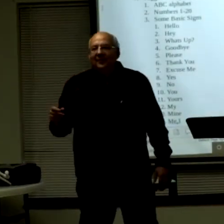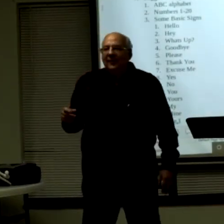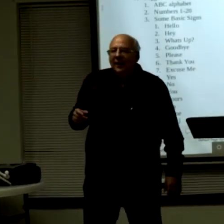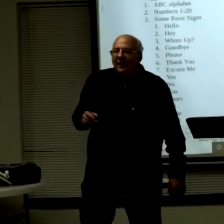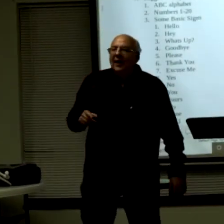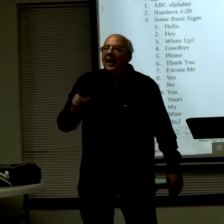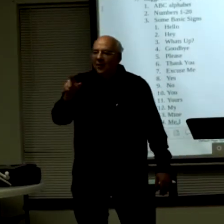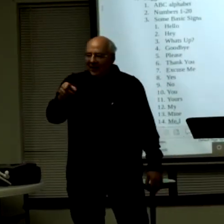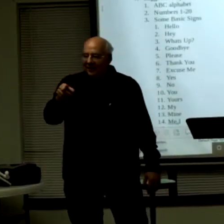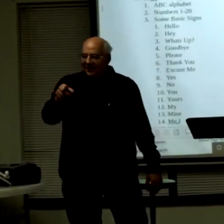on that? I will.